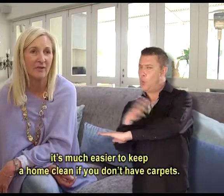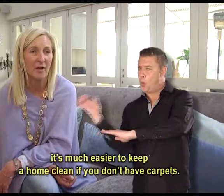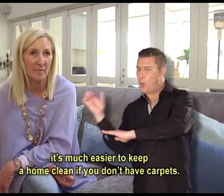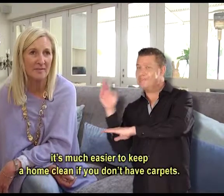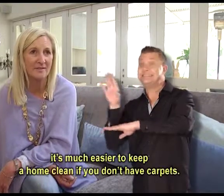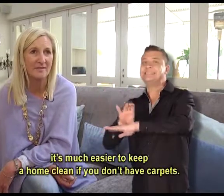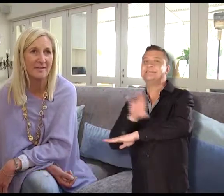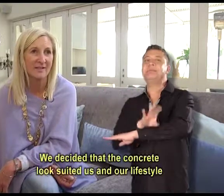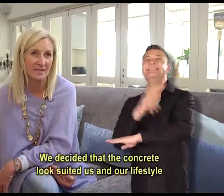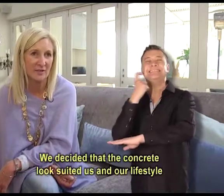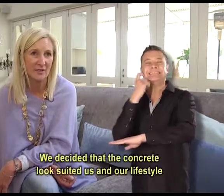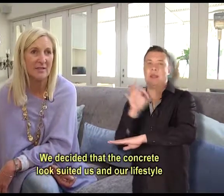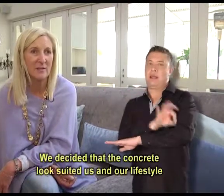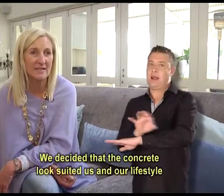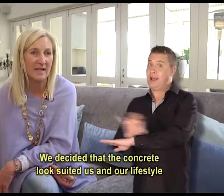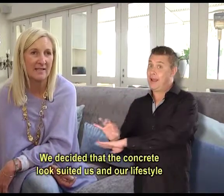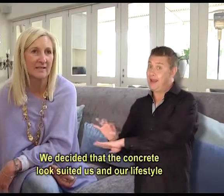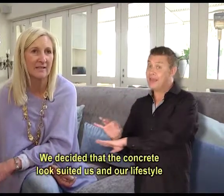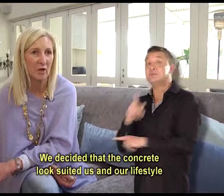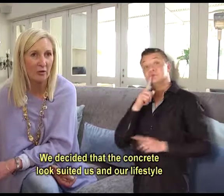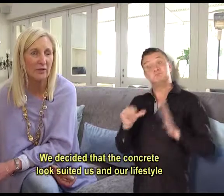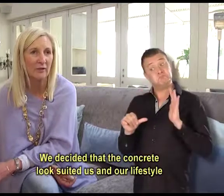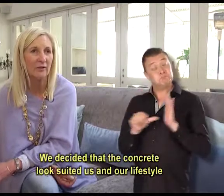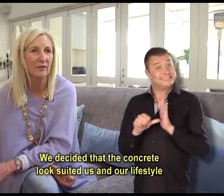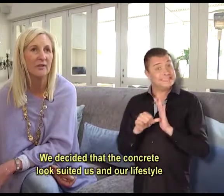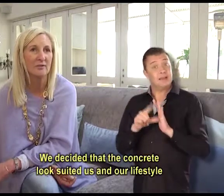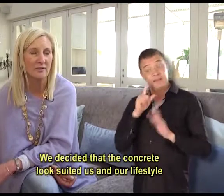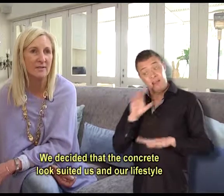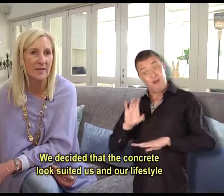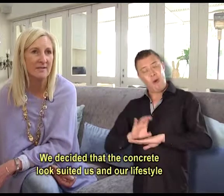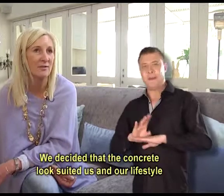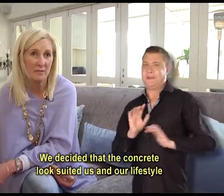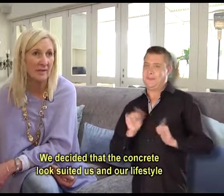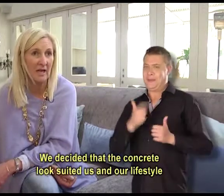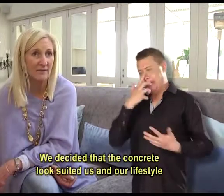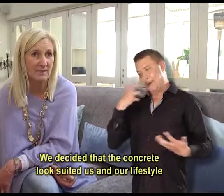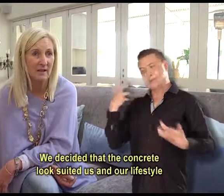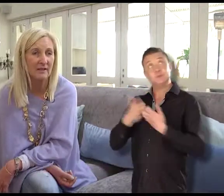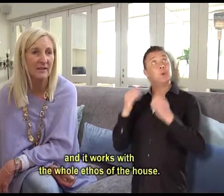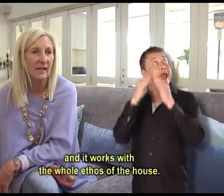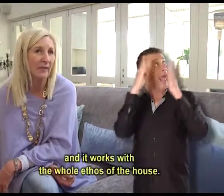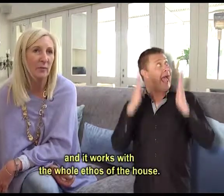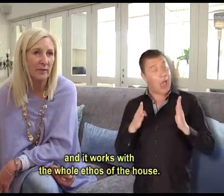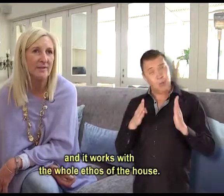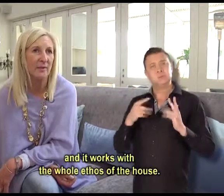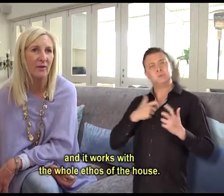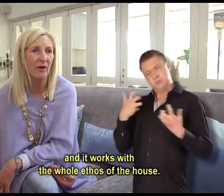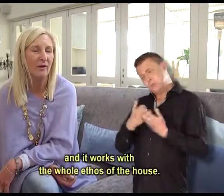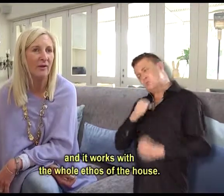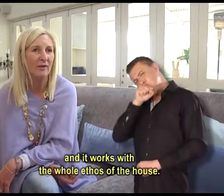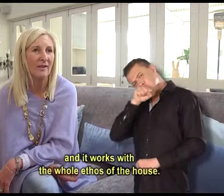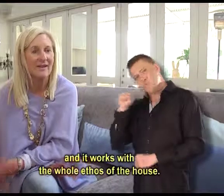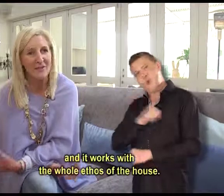have carpets, etc. So we decided the concrete look suited us, it suited our lifestyle, and it works